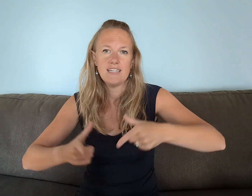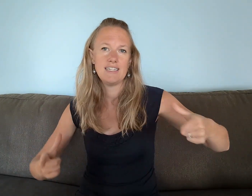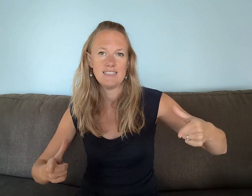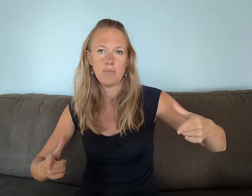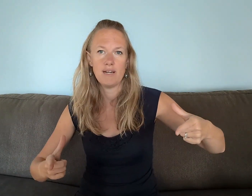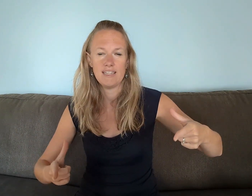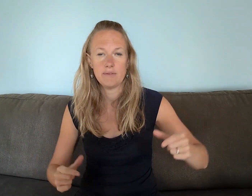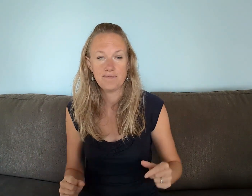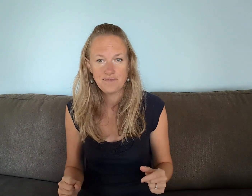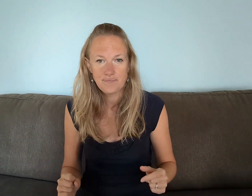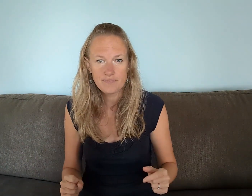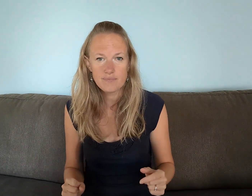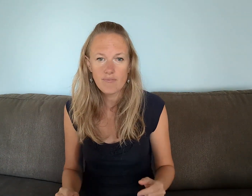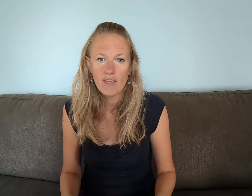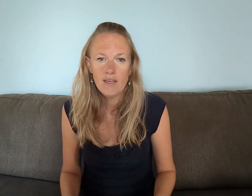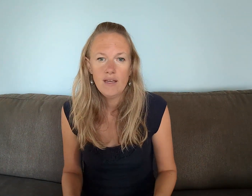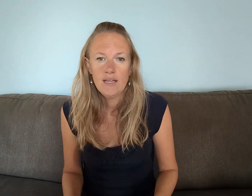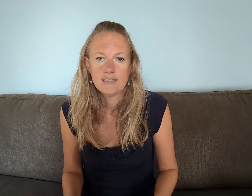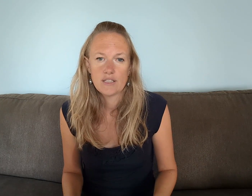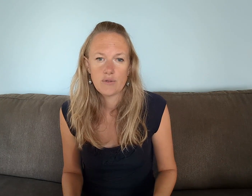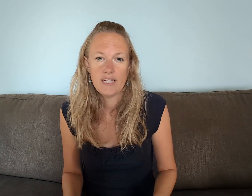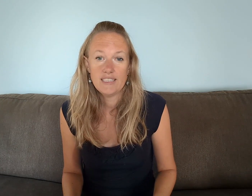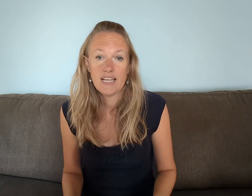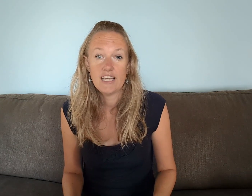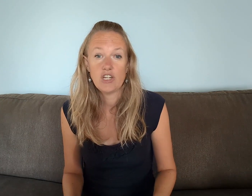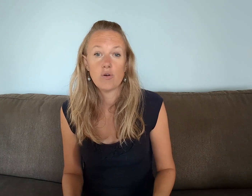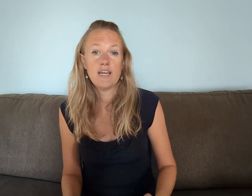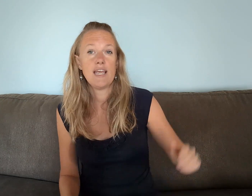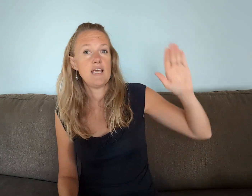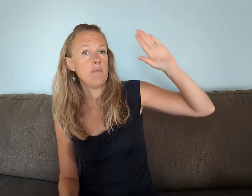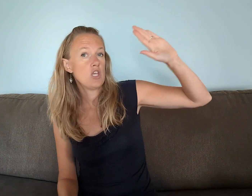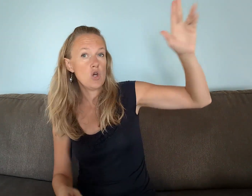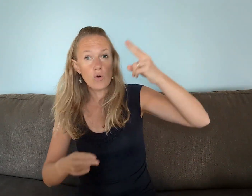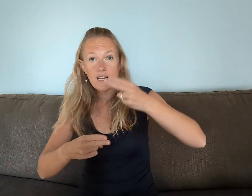kind of separating them. It's the greatest. And then your name